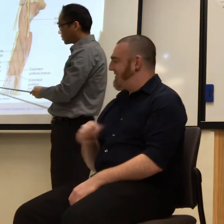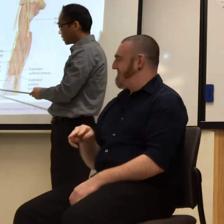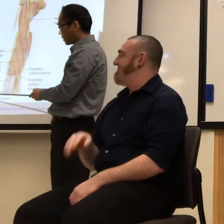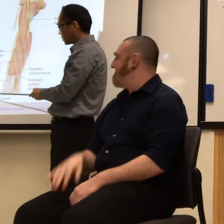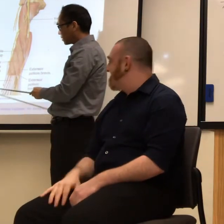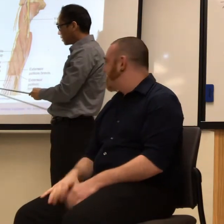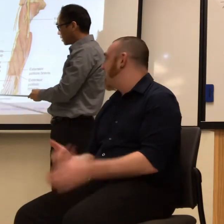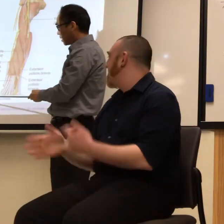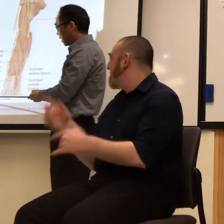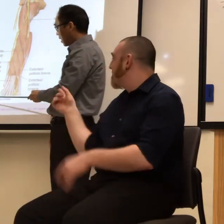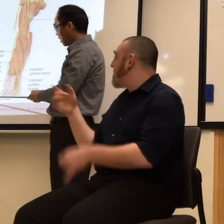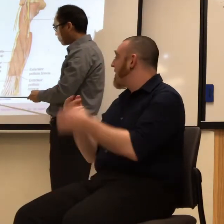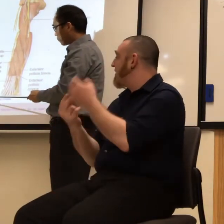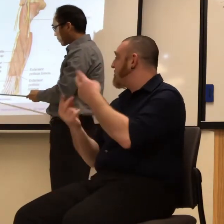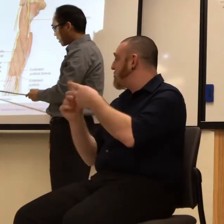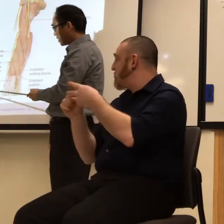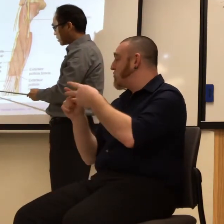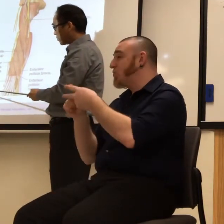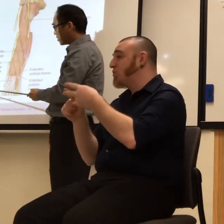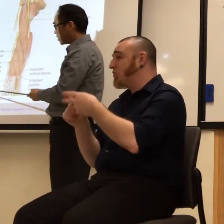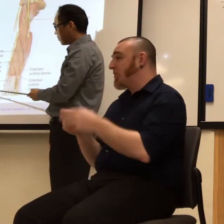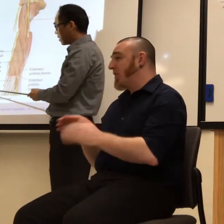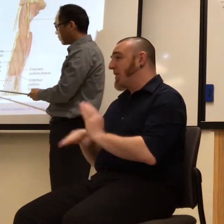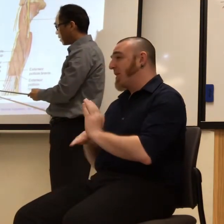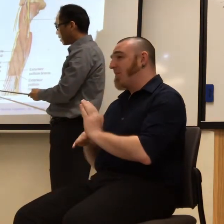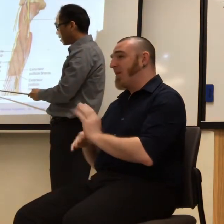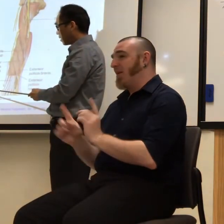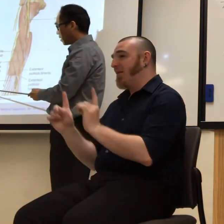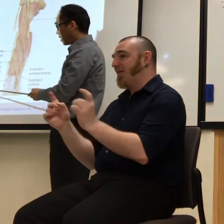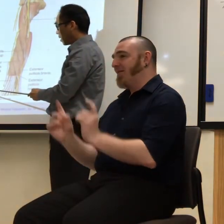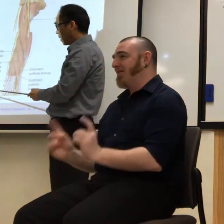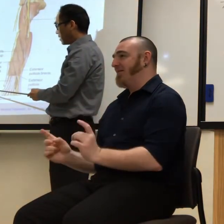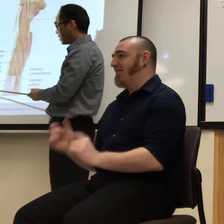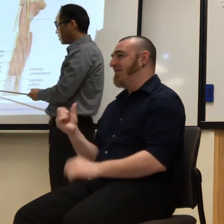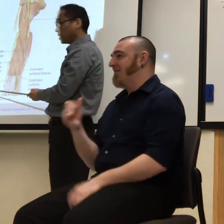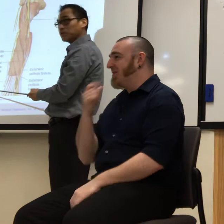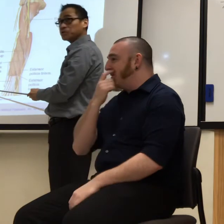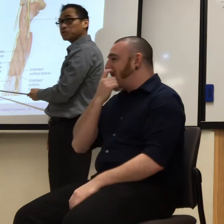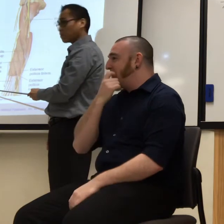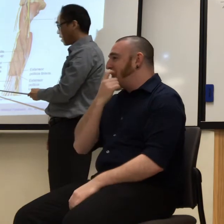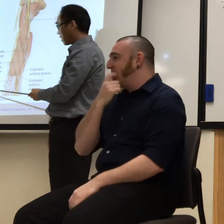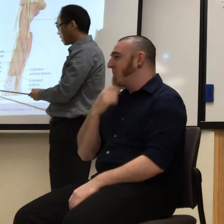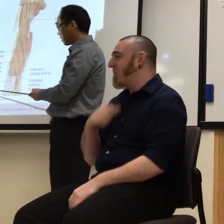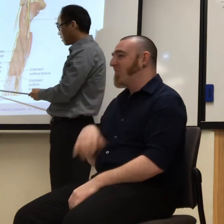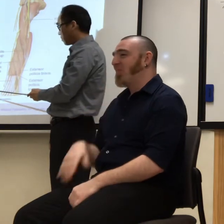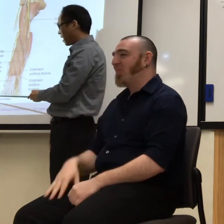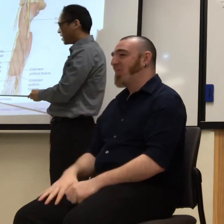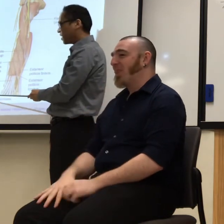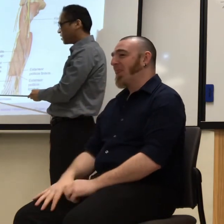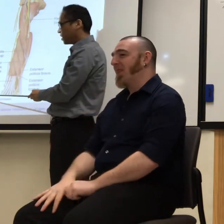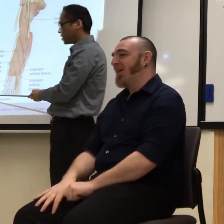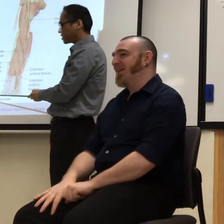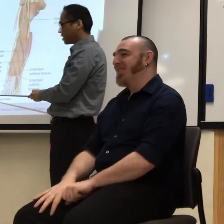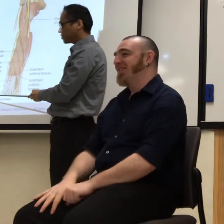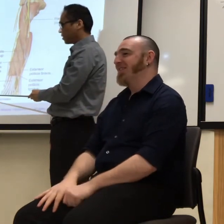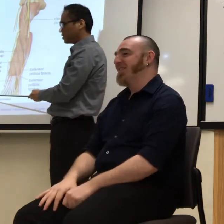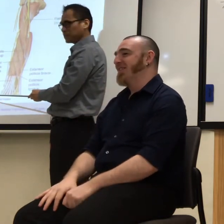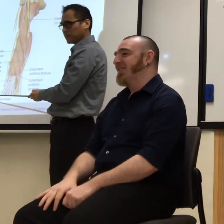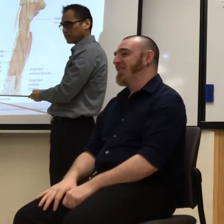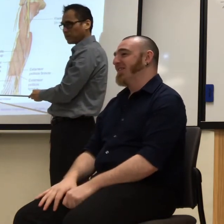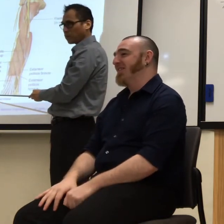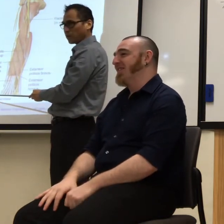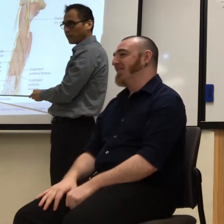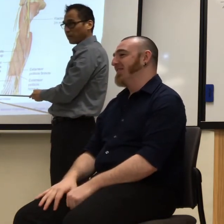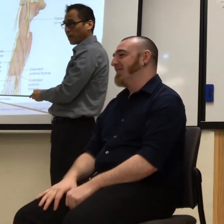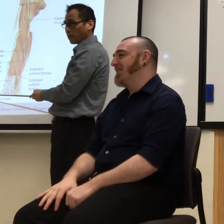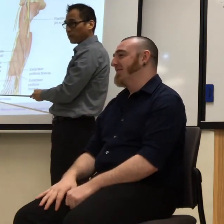in parentheses. Extensor digiti minimi, I did teach, right? Yeah. But I didn't teach extensor